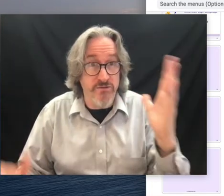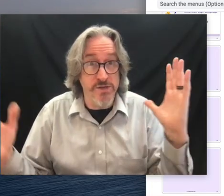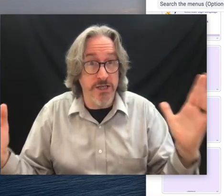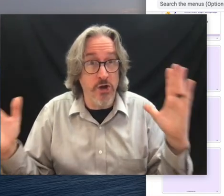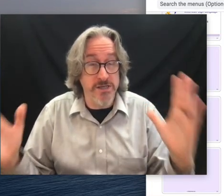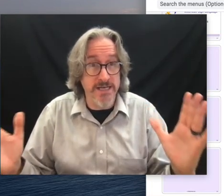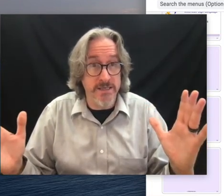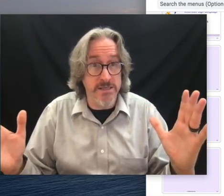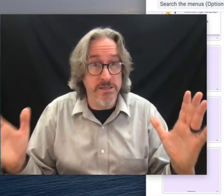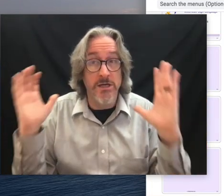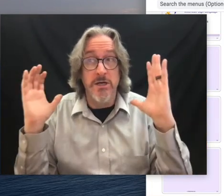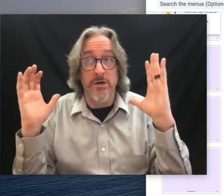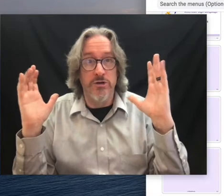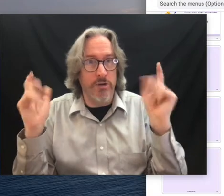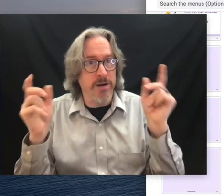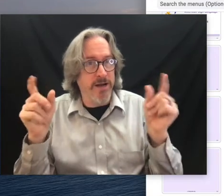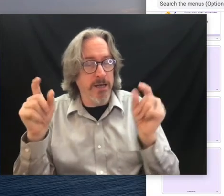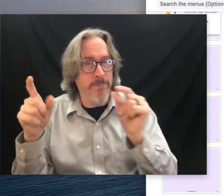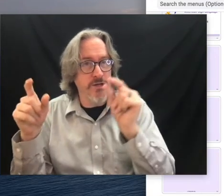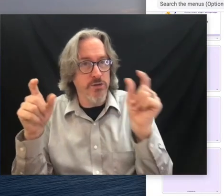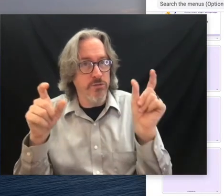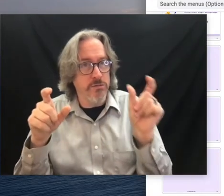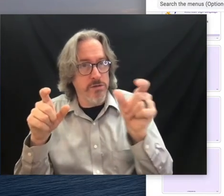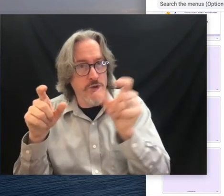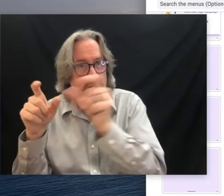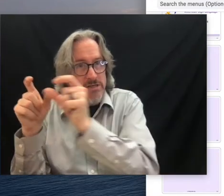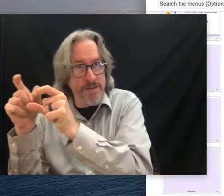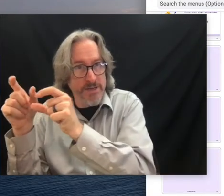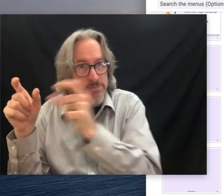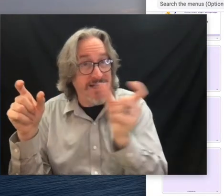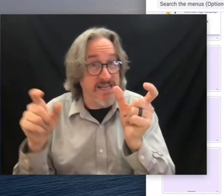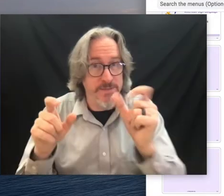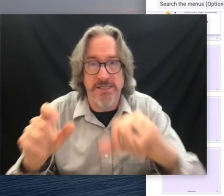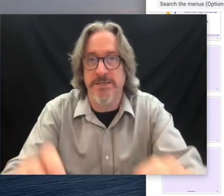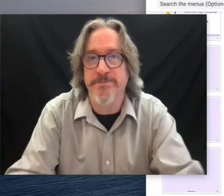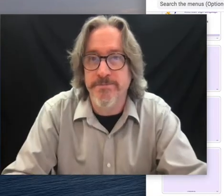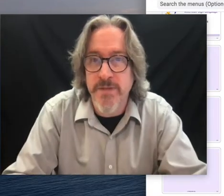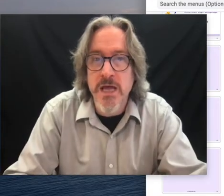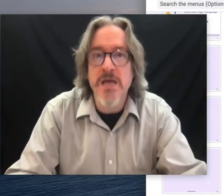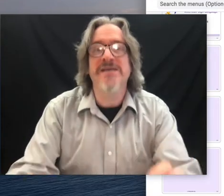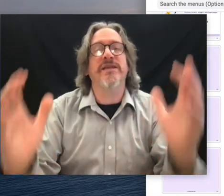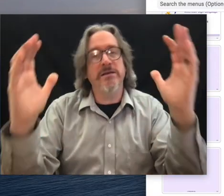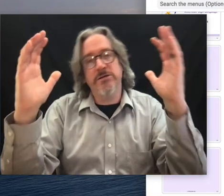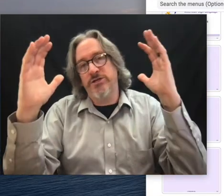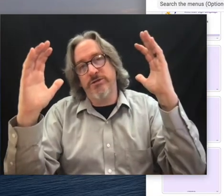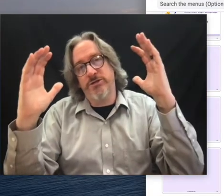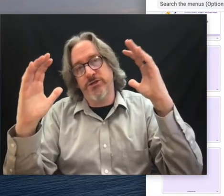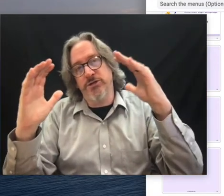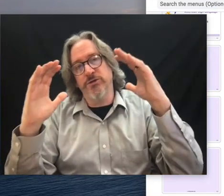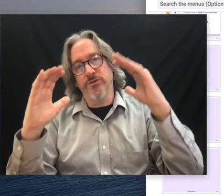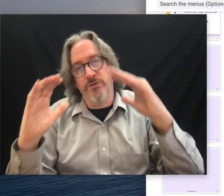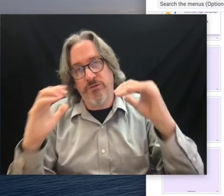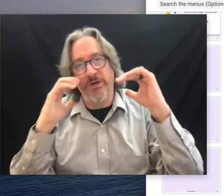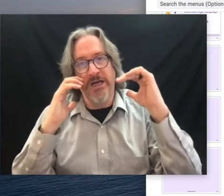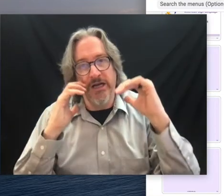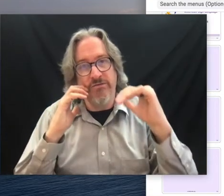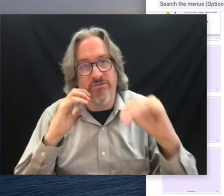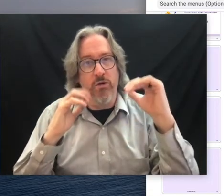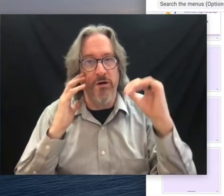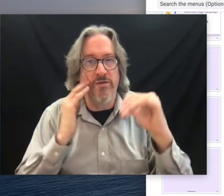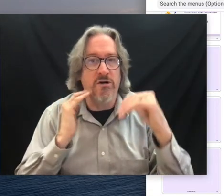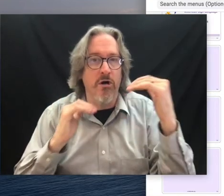you, whenever you see a long sentence, try to break it up into short little snippets, bite-sized pieces. So then 2,